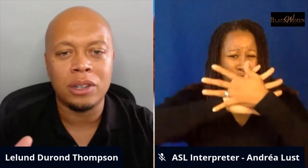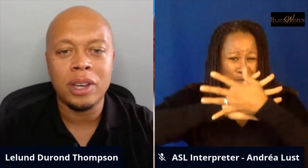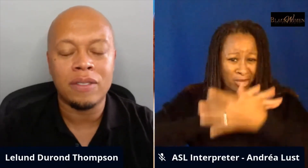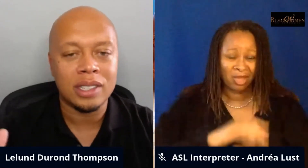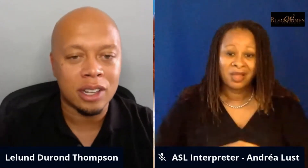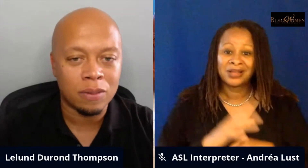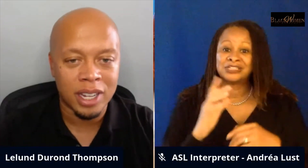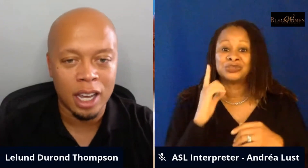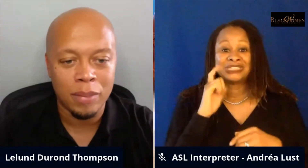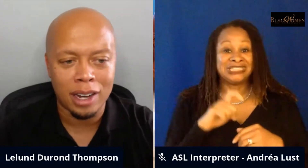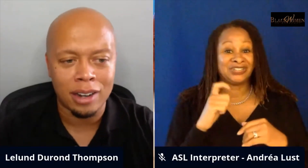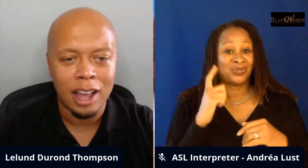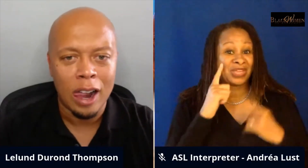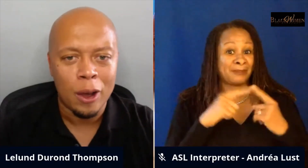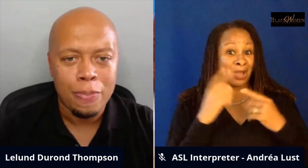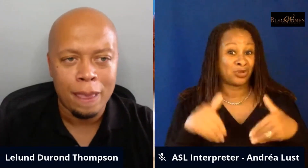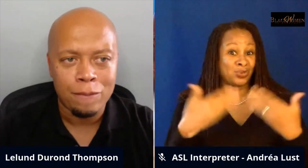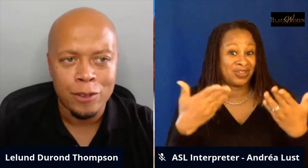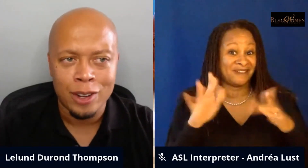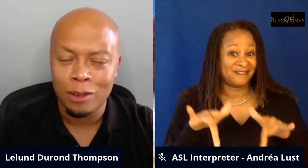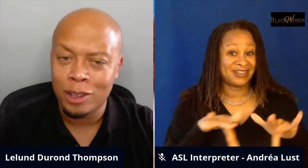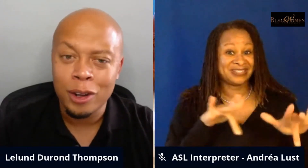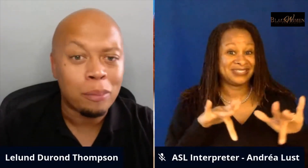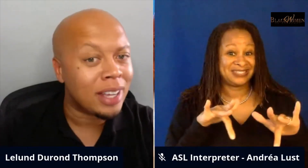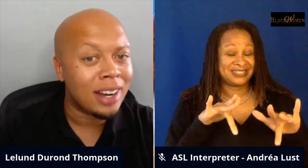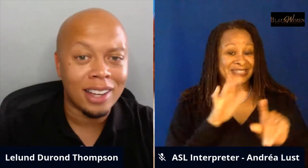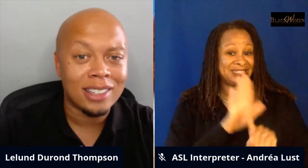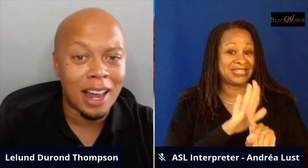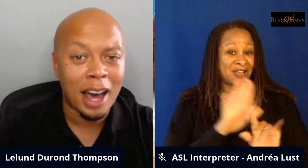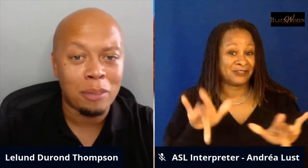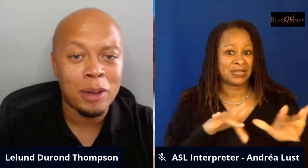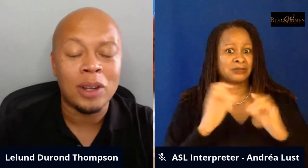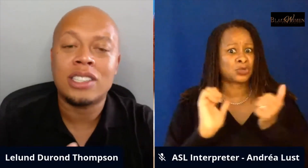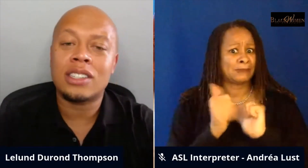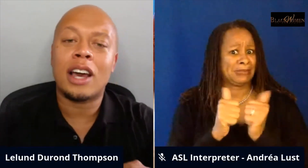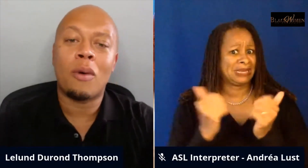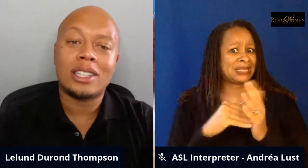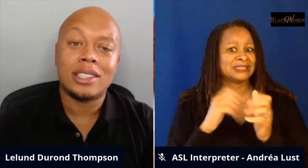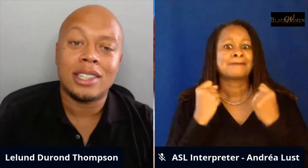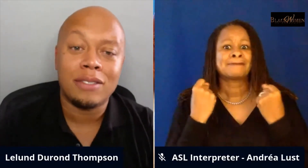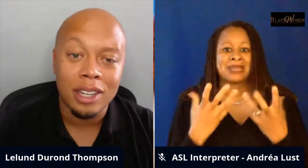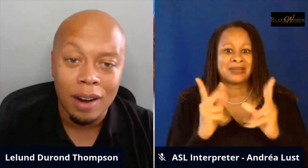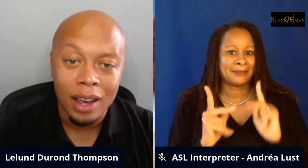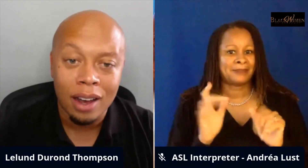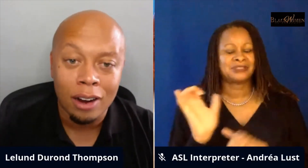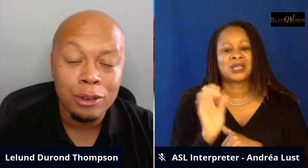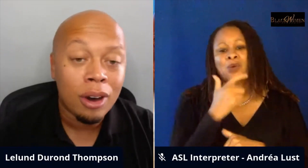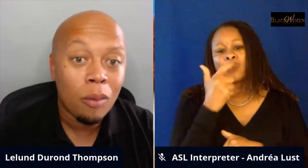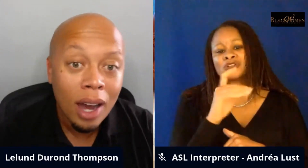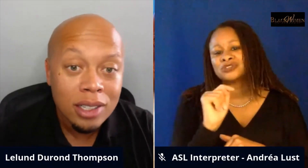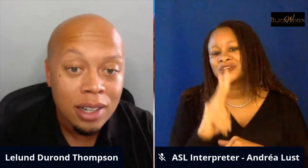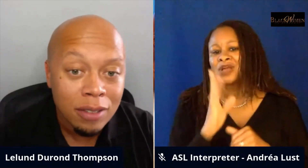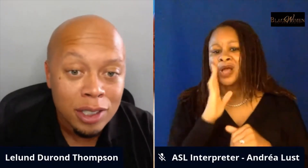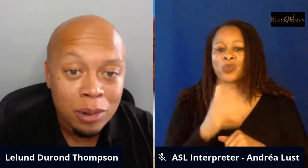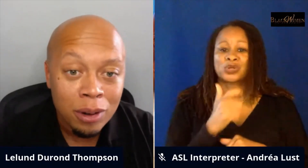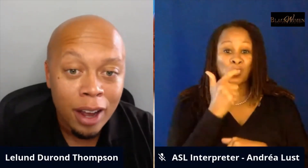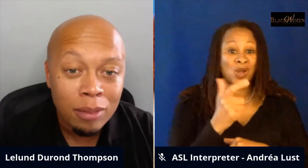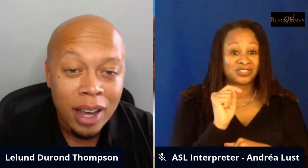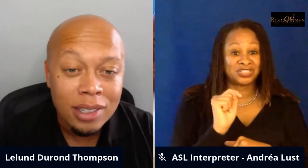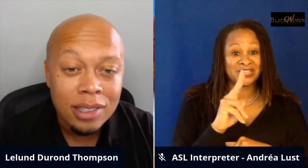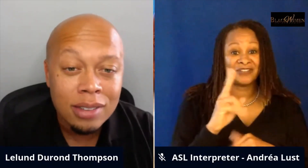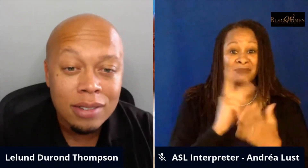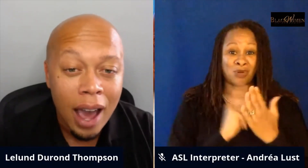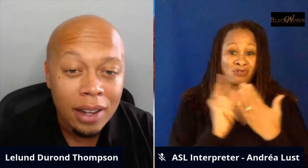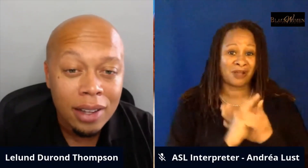about when you give a self-tape and you're competing against a lot of people. It's just like watching TV, right? Are you going to watch a television